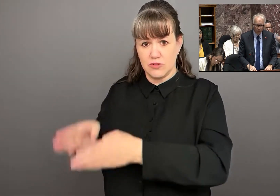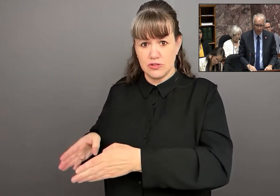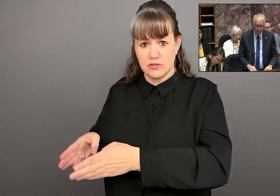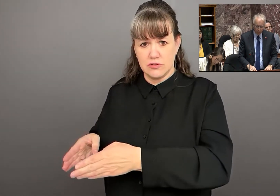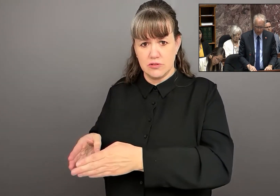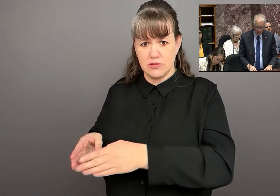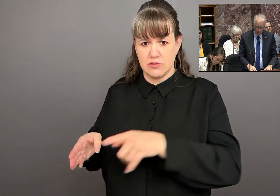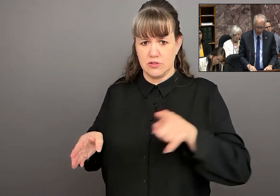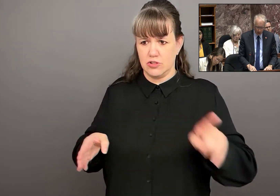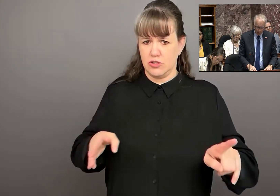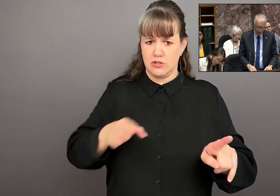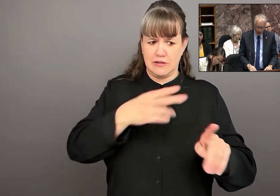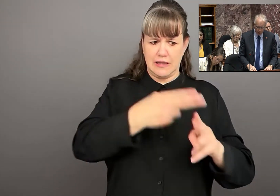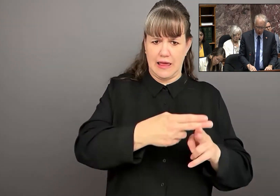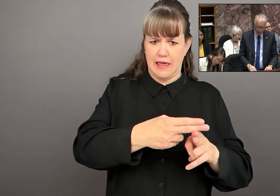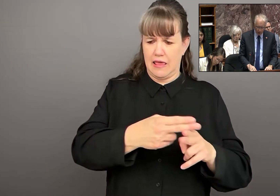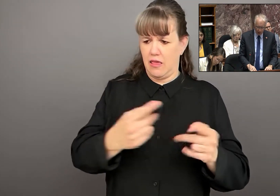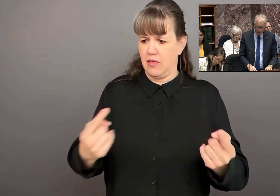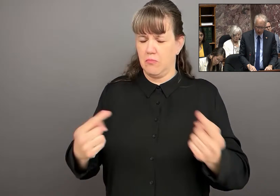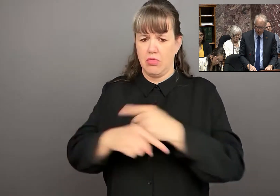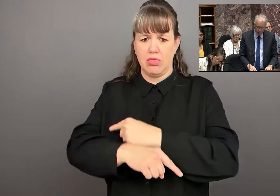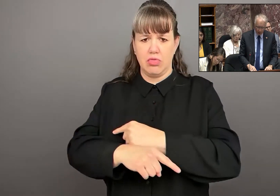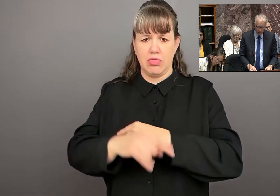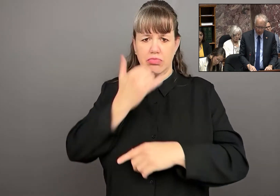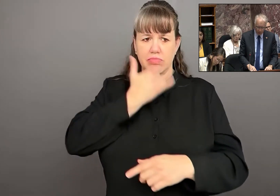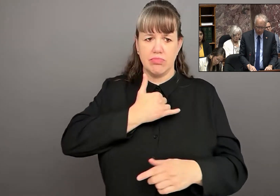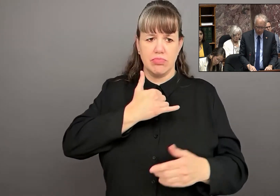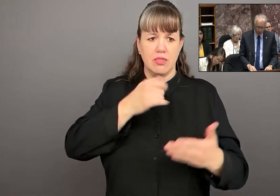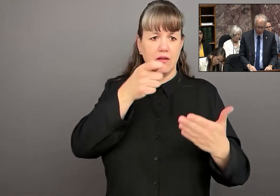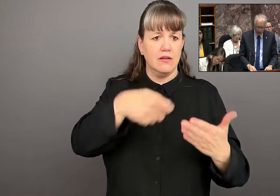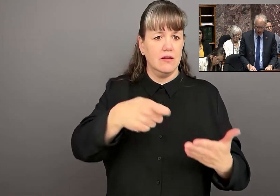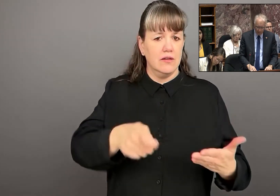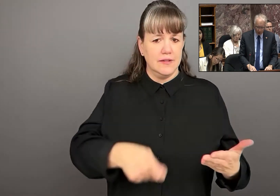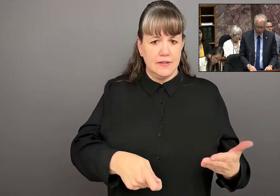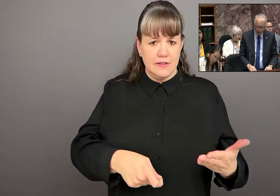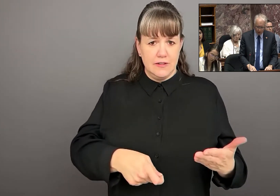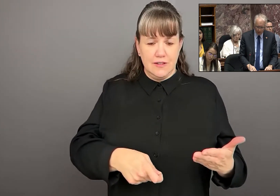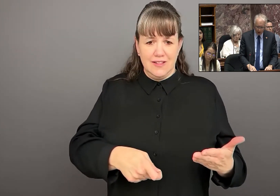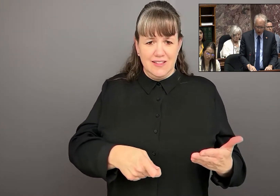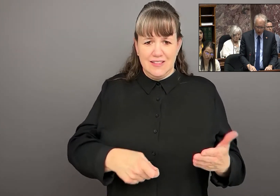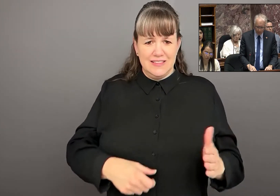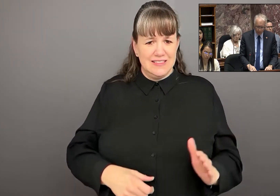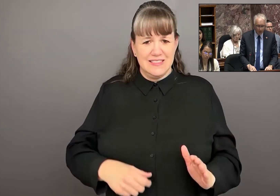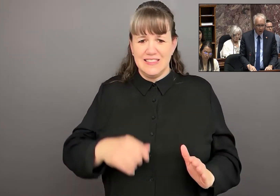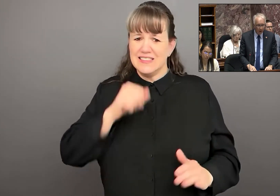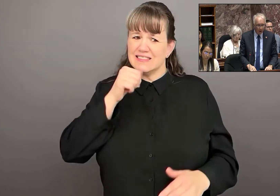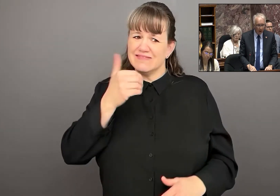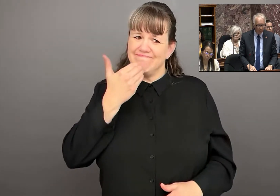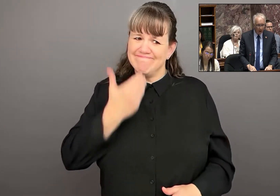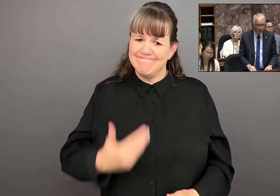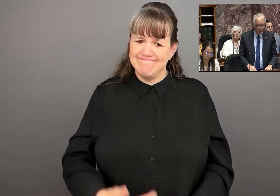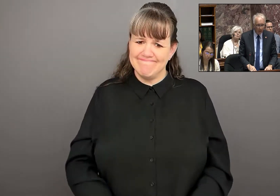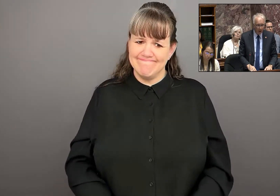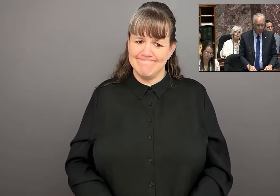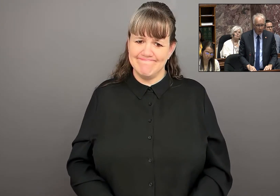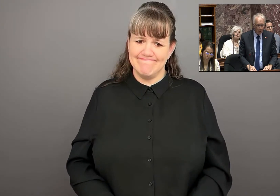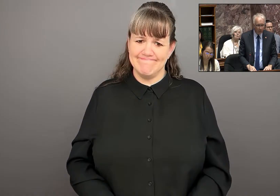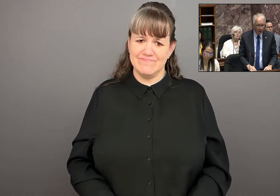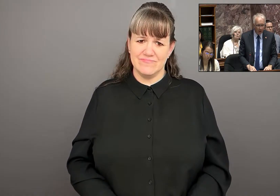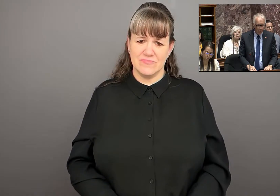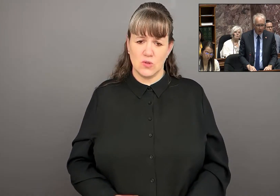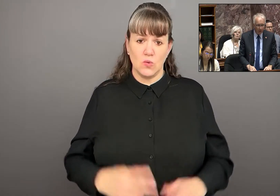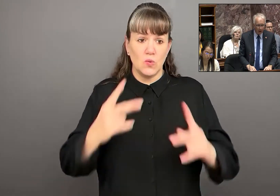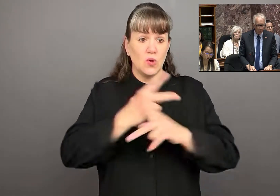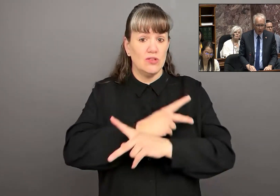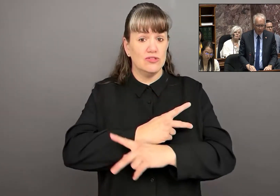worse. Diane's children were devastated to learn the truth only after she was cremated. And as the minister has